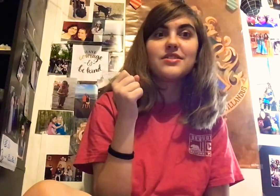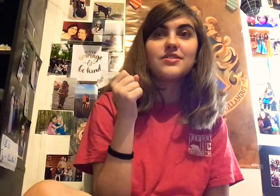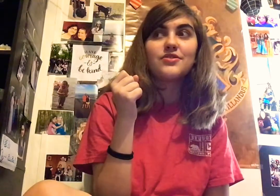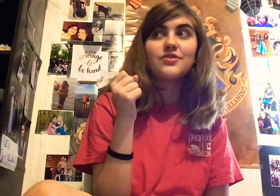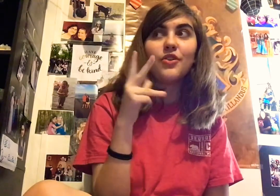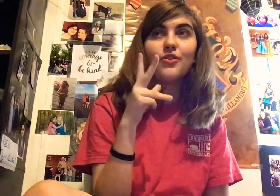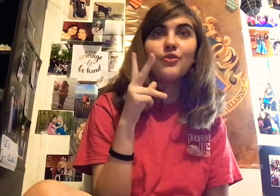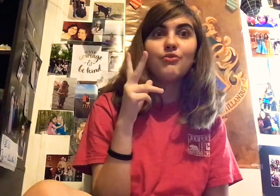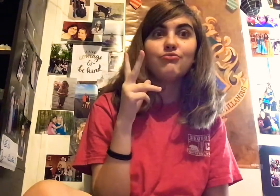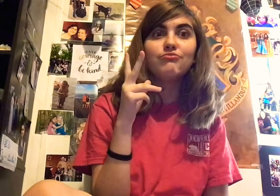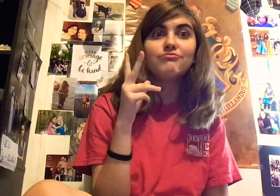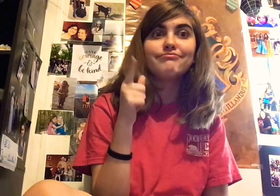So,